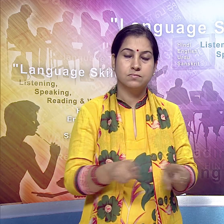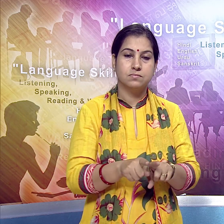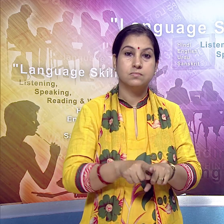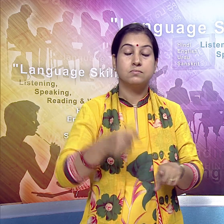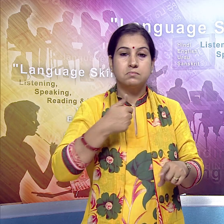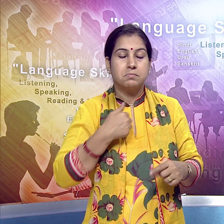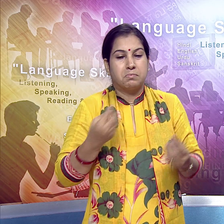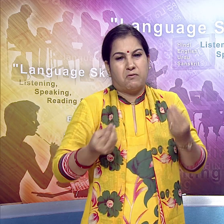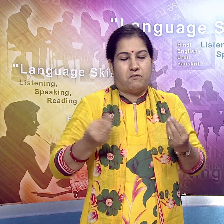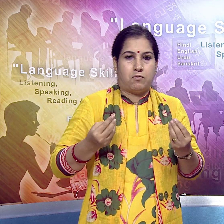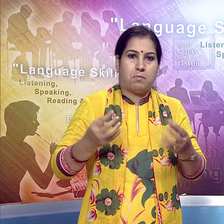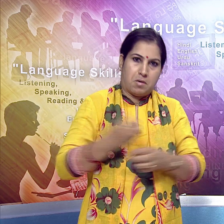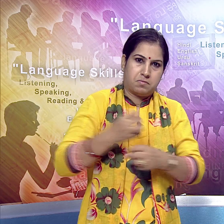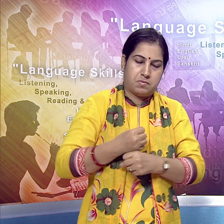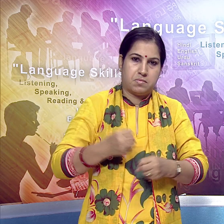which are required by our body.